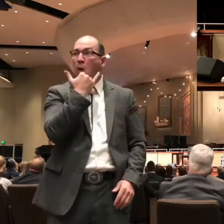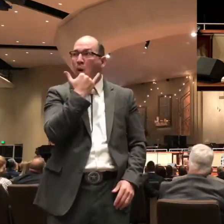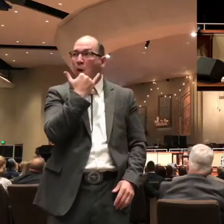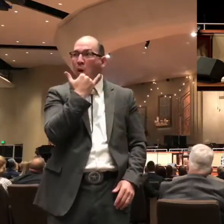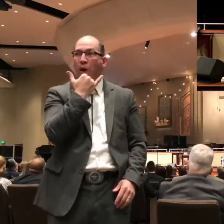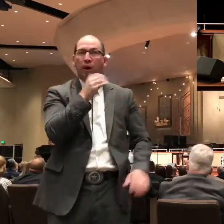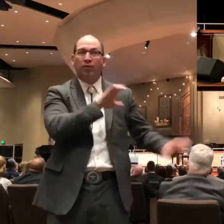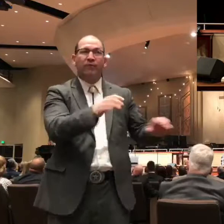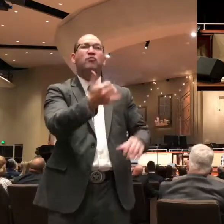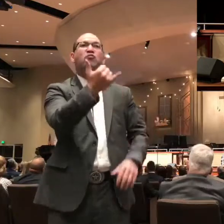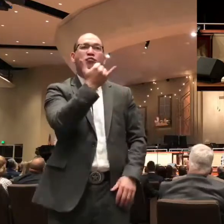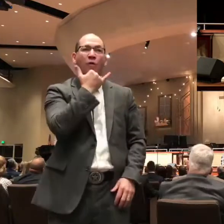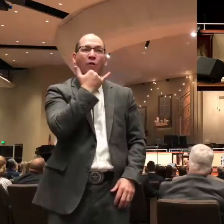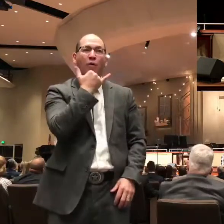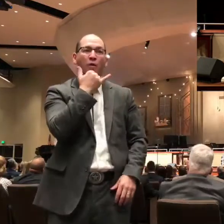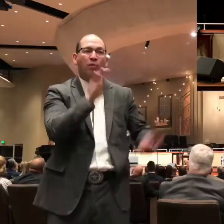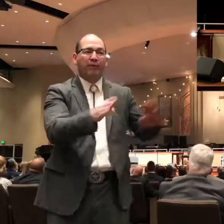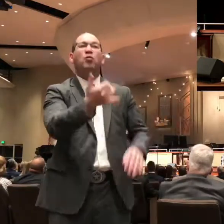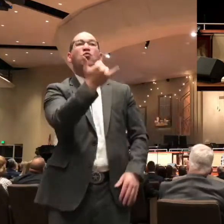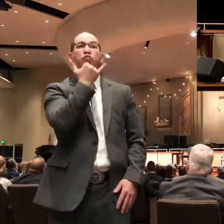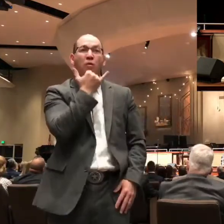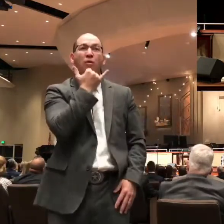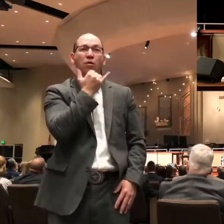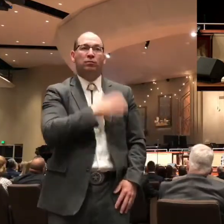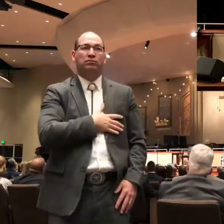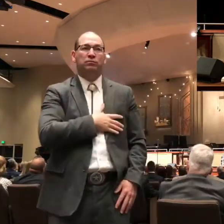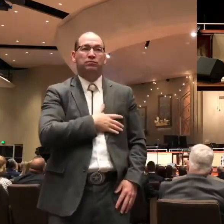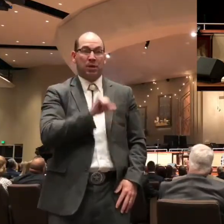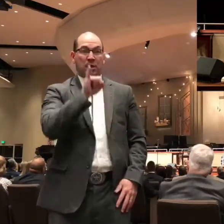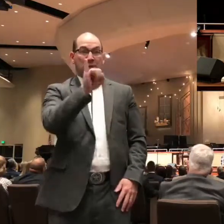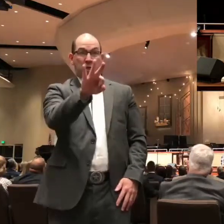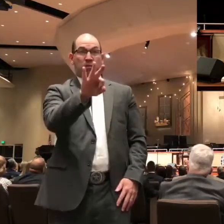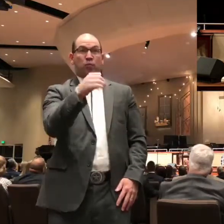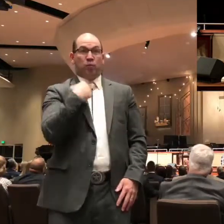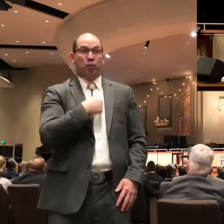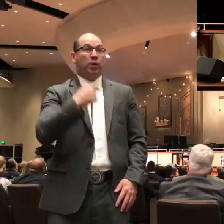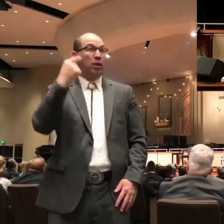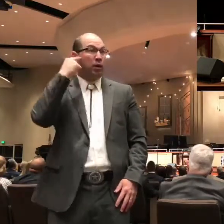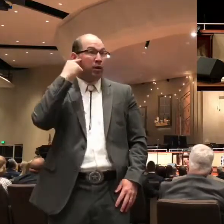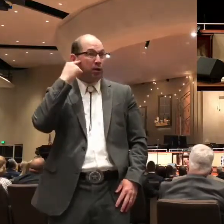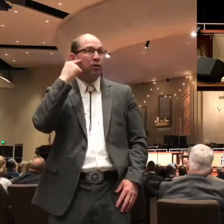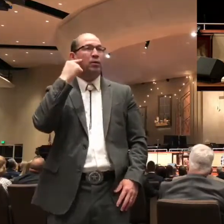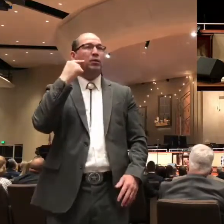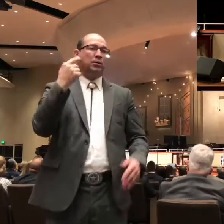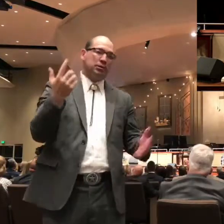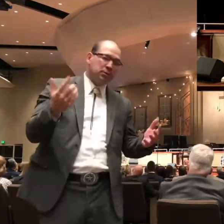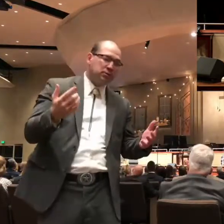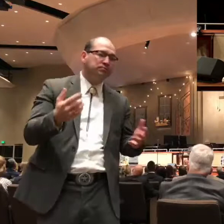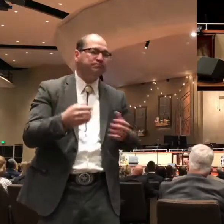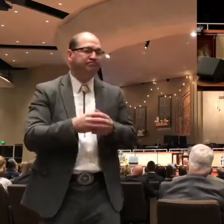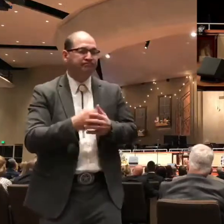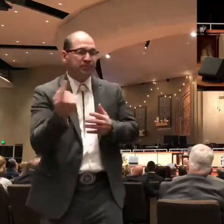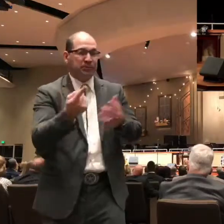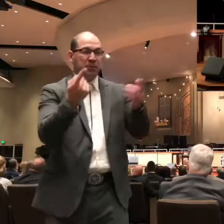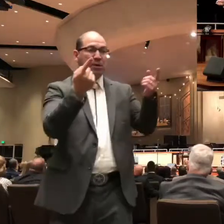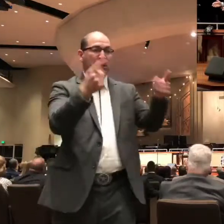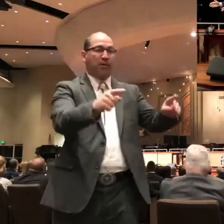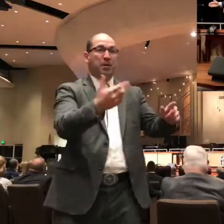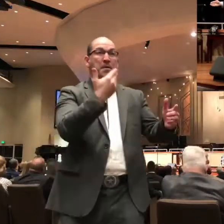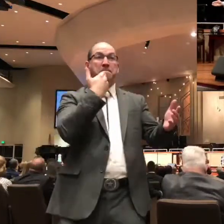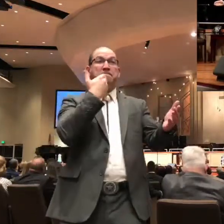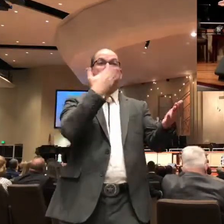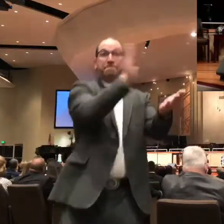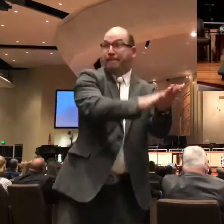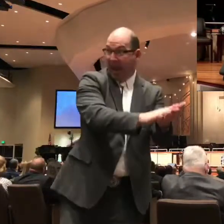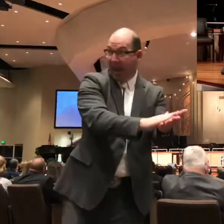hear of any situation, even in a evangelical or fundamental church that has someone who falls